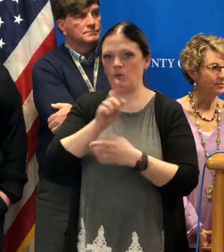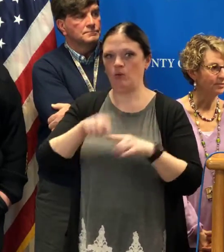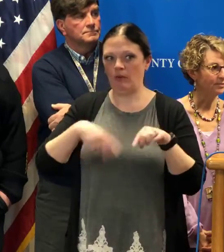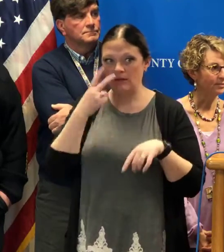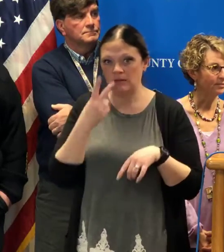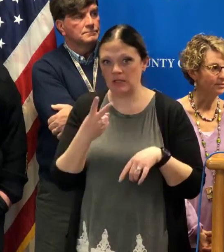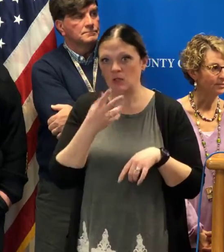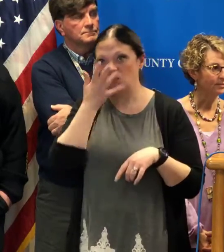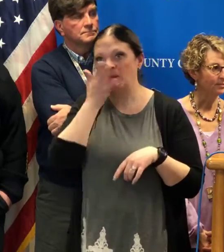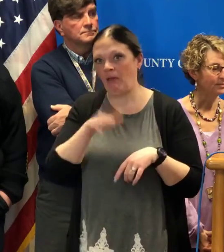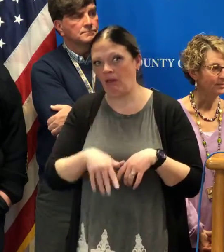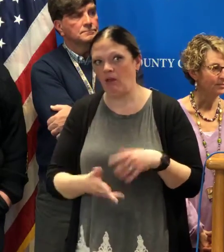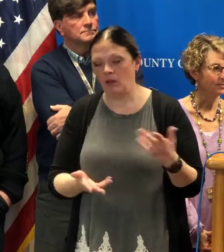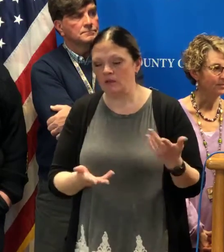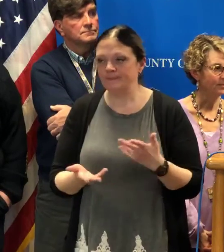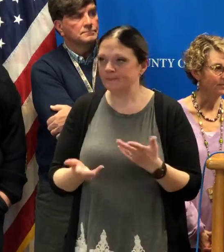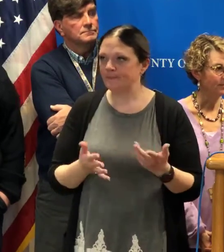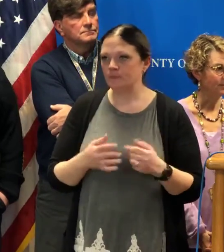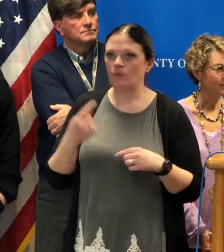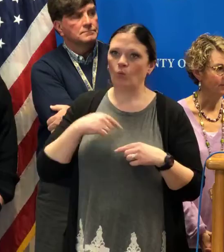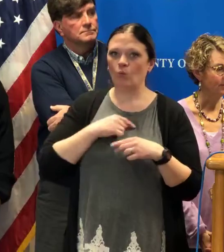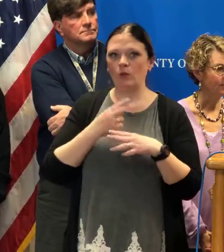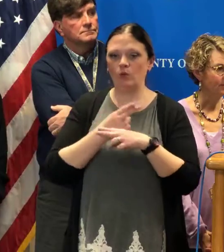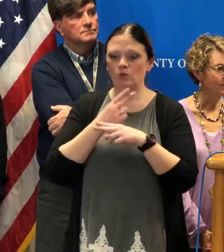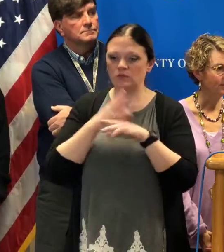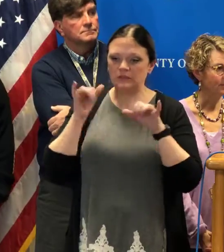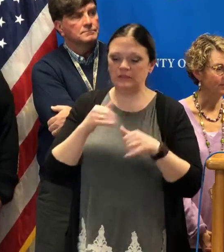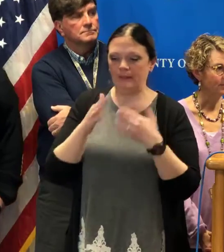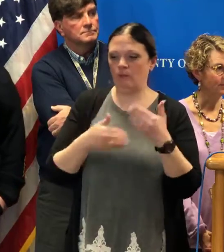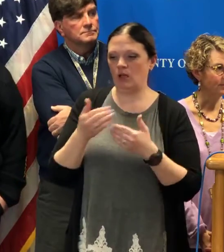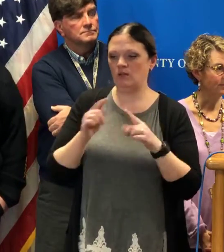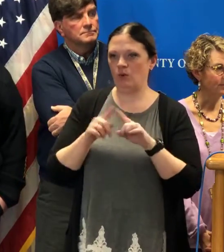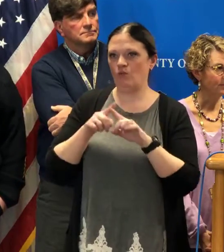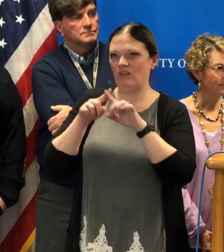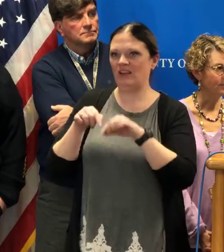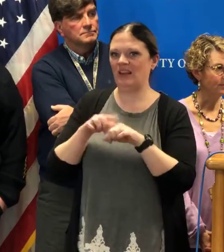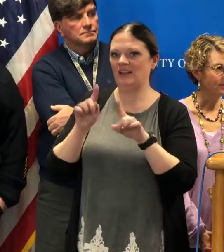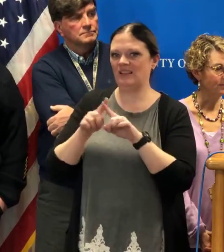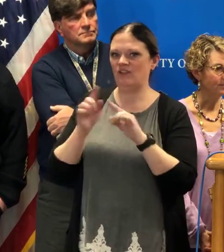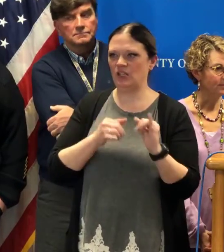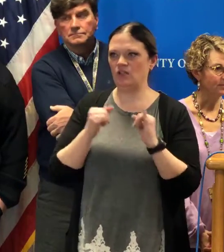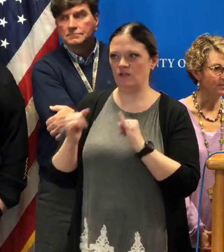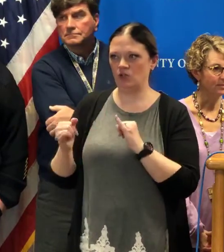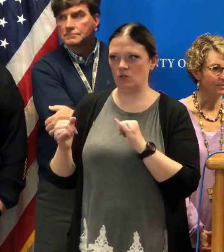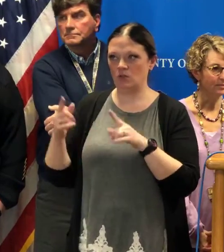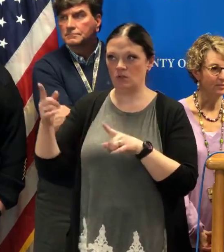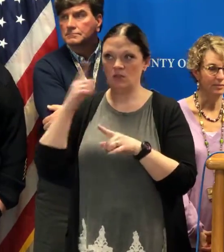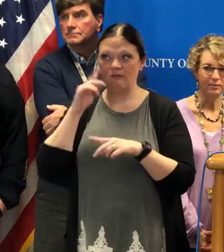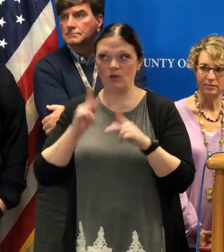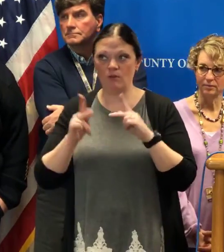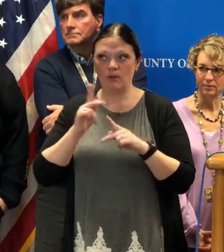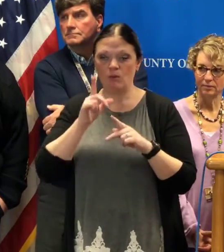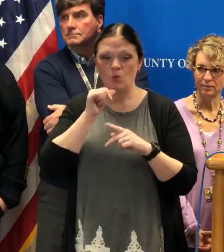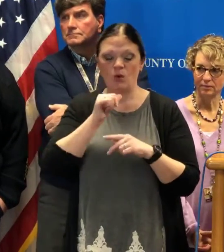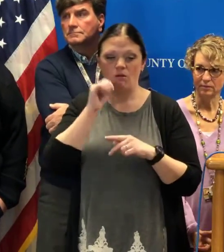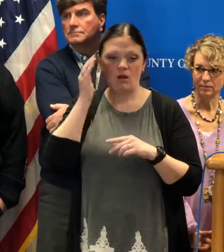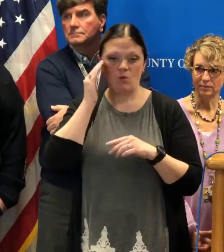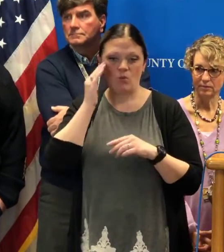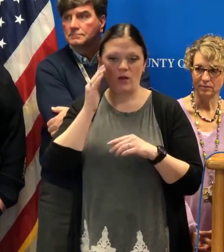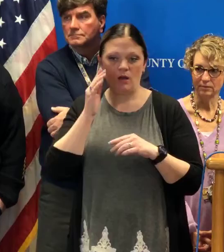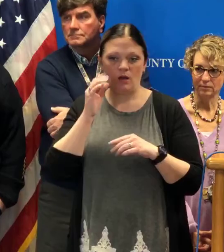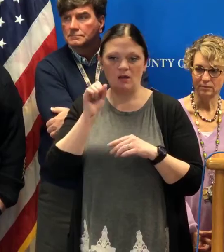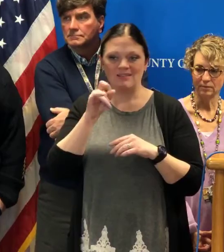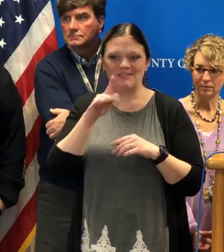looks pretty bad. So we utilize the same process, we might just rely on different individuals at that point. And for people who aren't aware, what would a state of